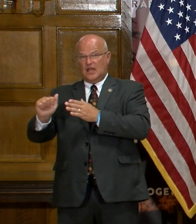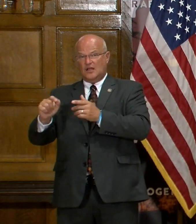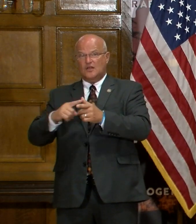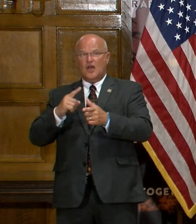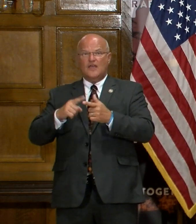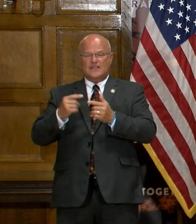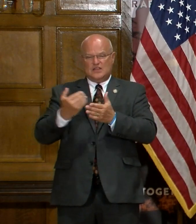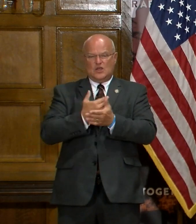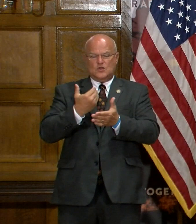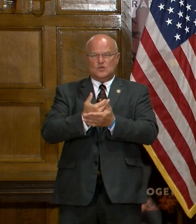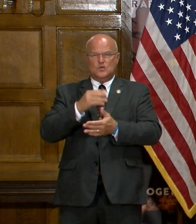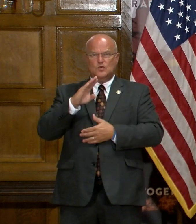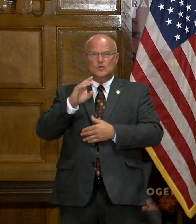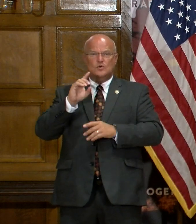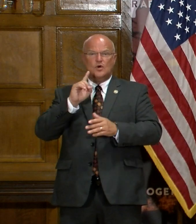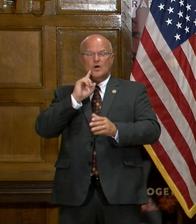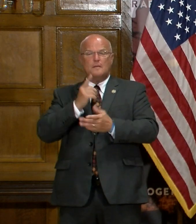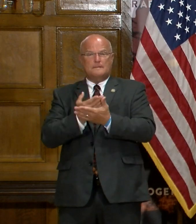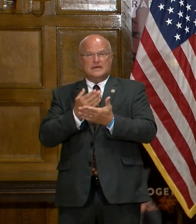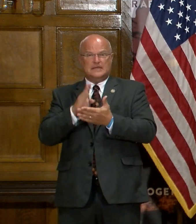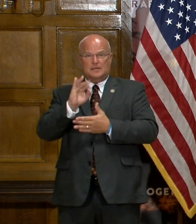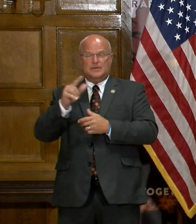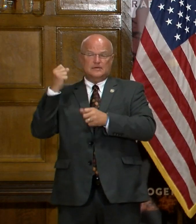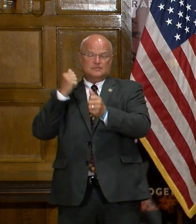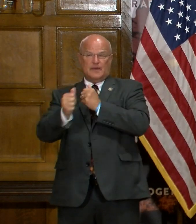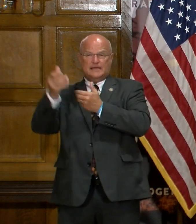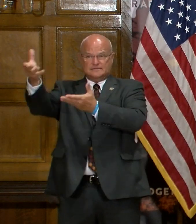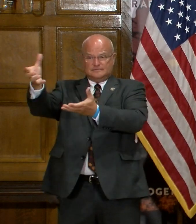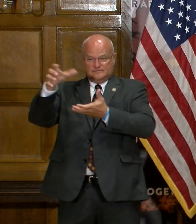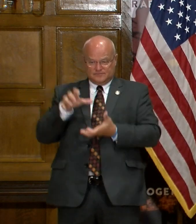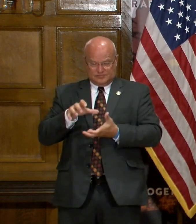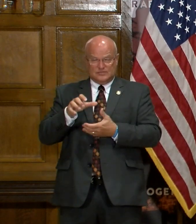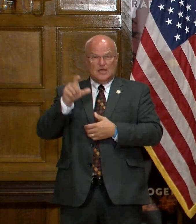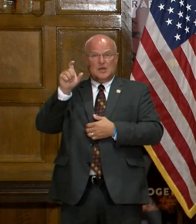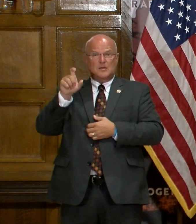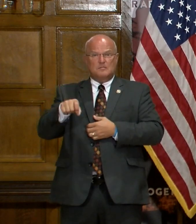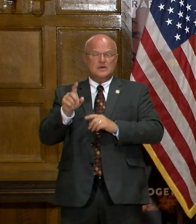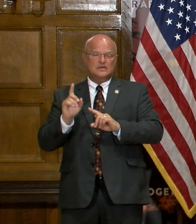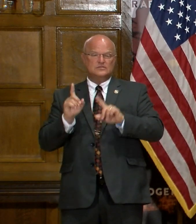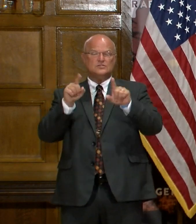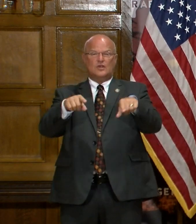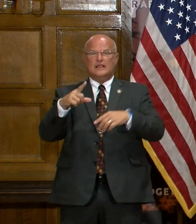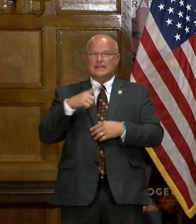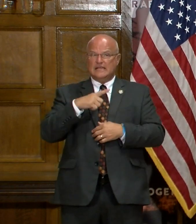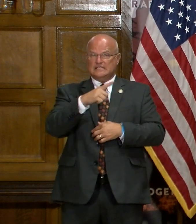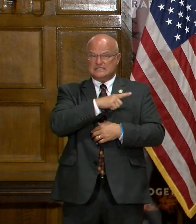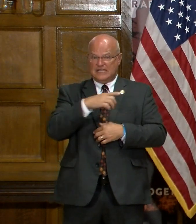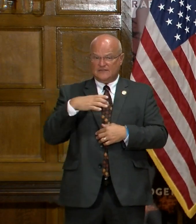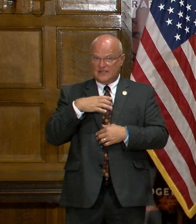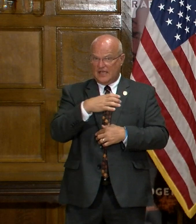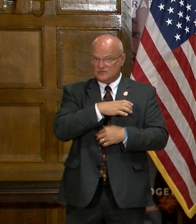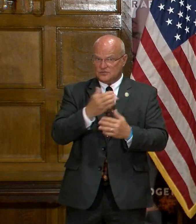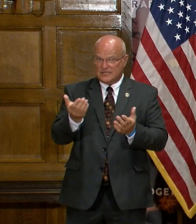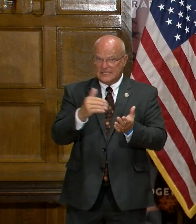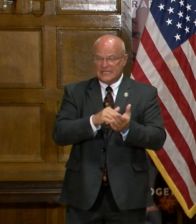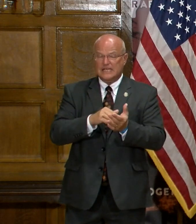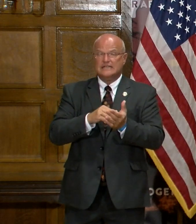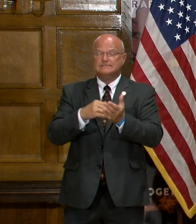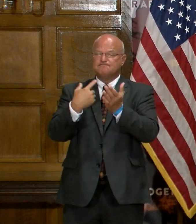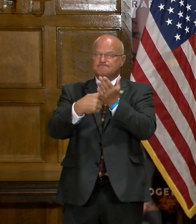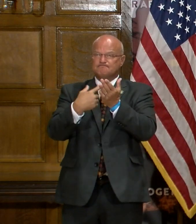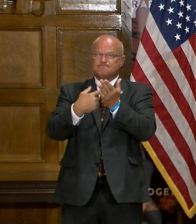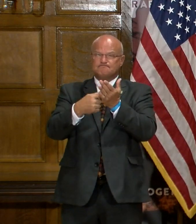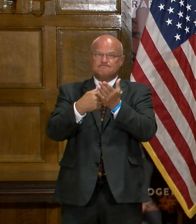new appropriation bill that would be passed, and that means you'd have to go to the Legislative Council to